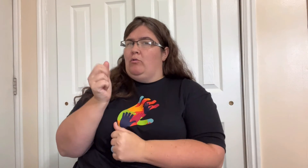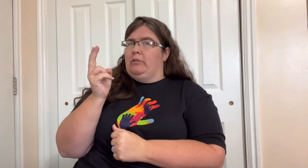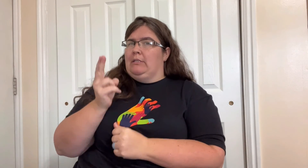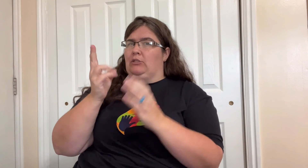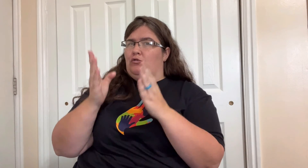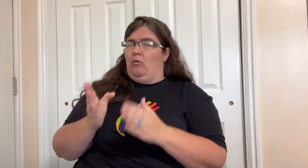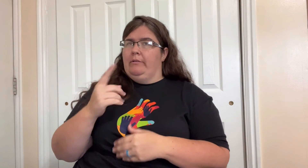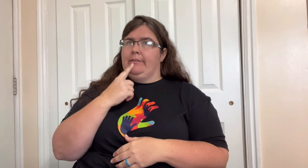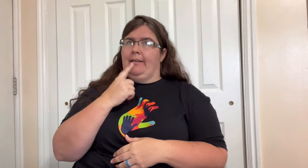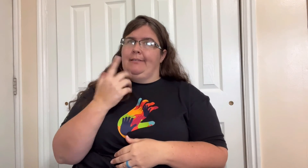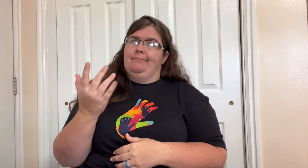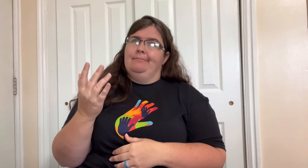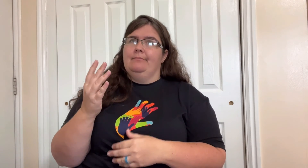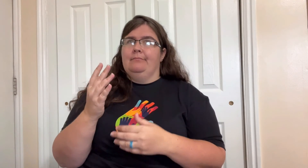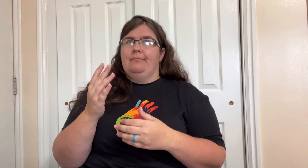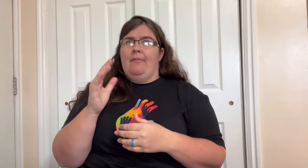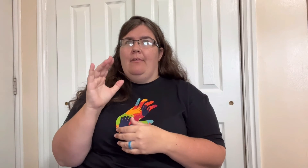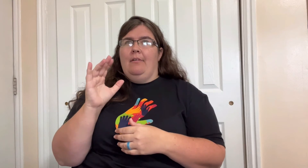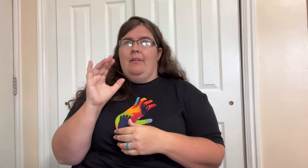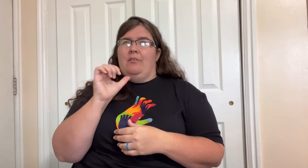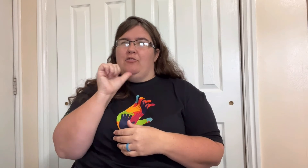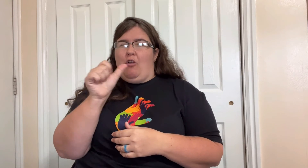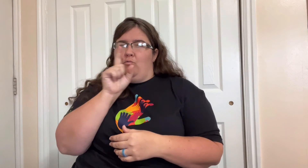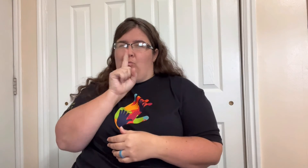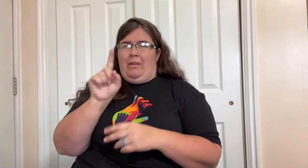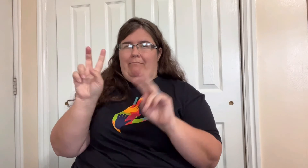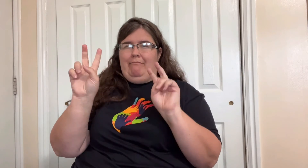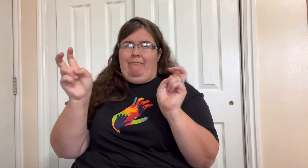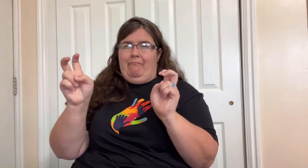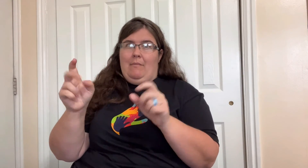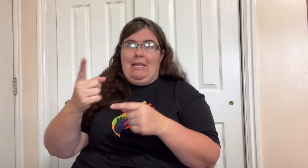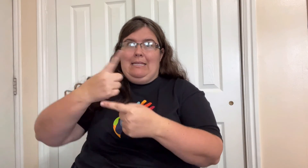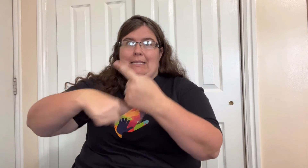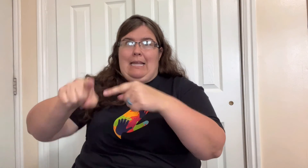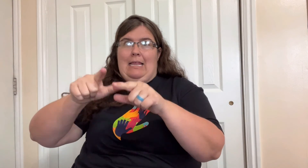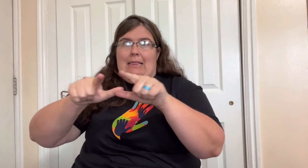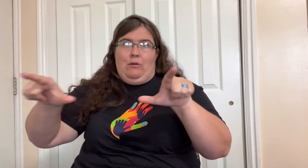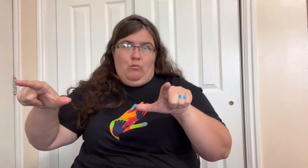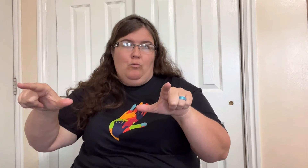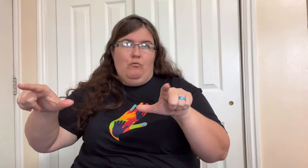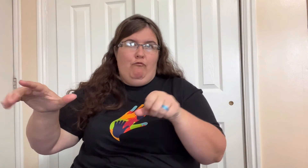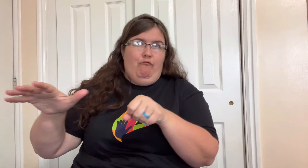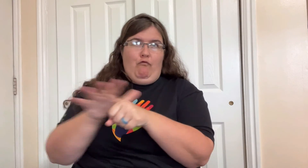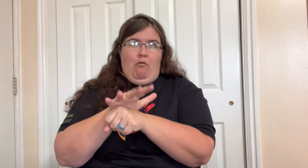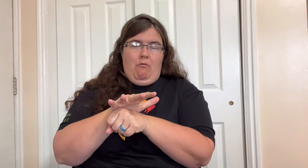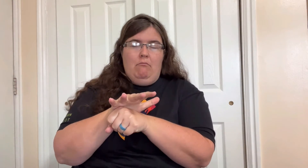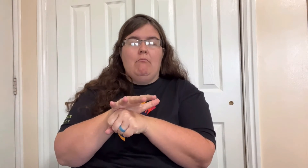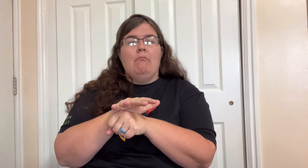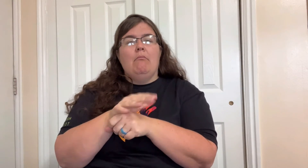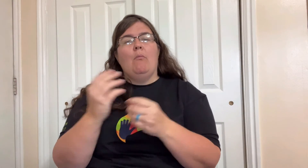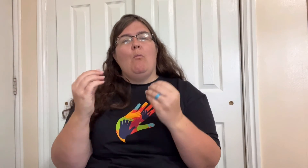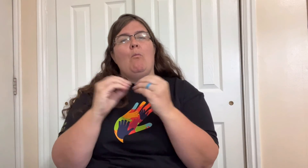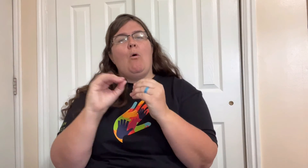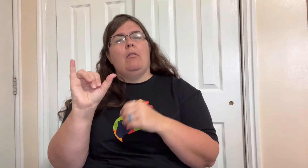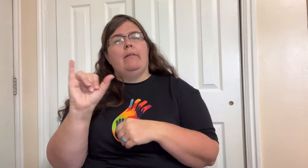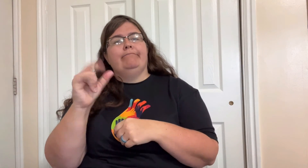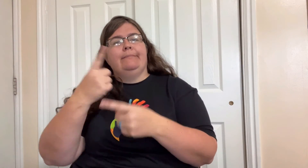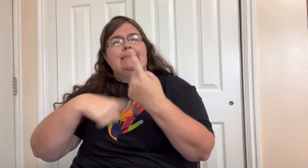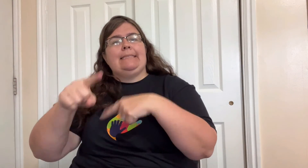However, most historians say that it probably wasn't a full quote-unquote sign language, but more of a sign